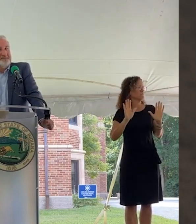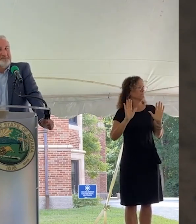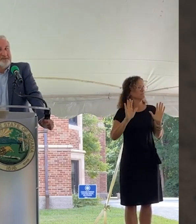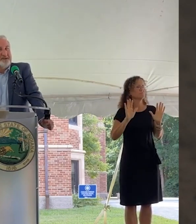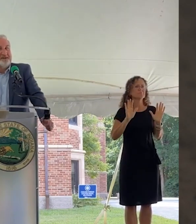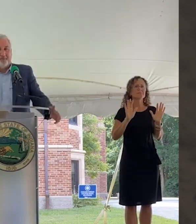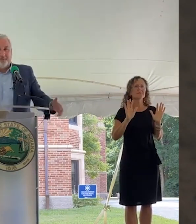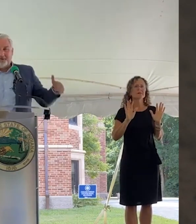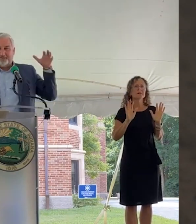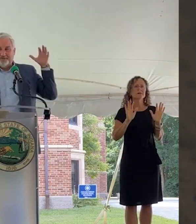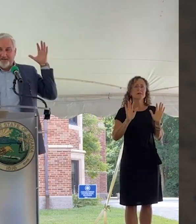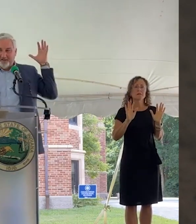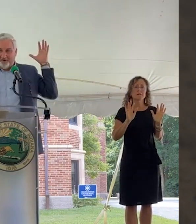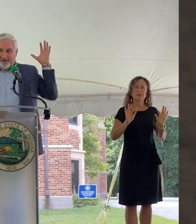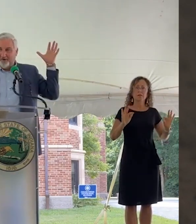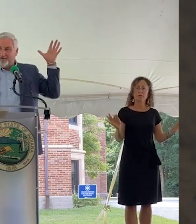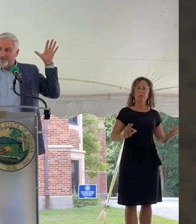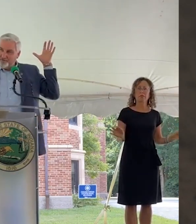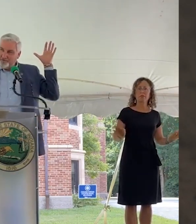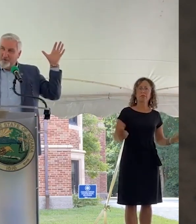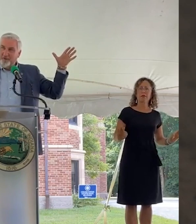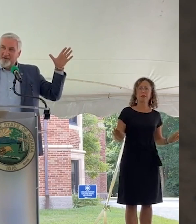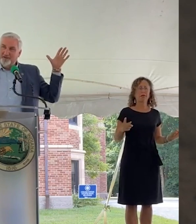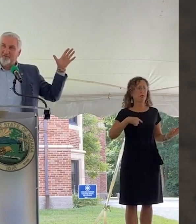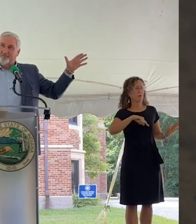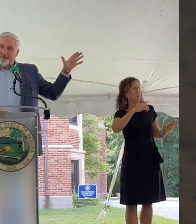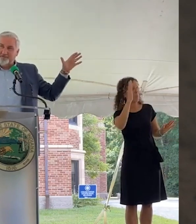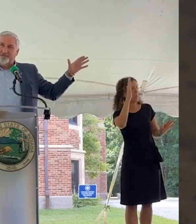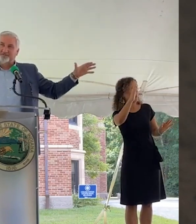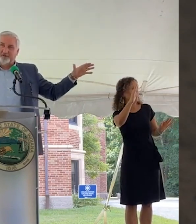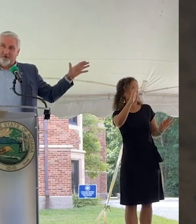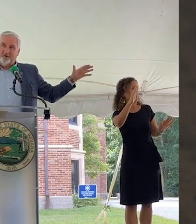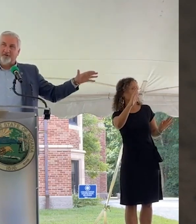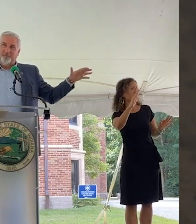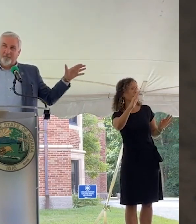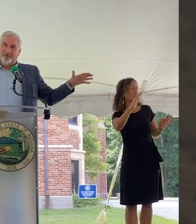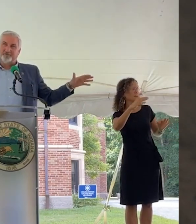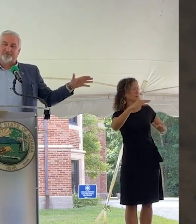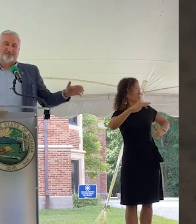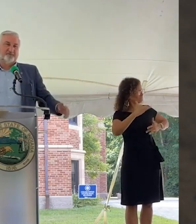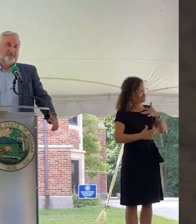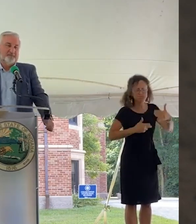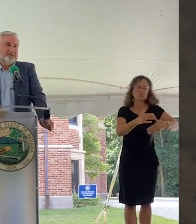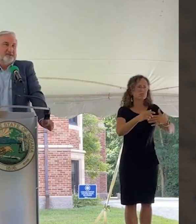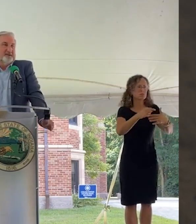small feat to say we're going to take on so many different projects all at